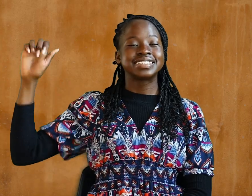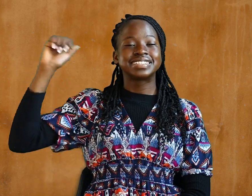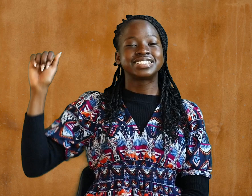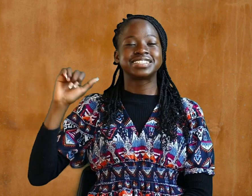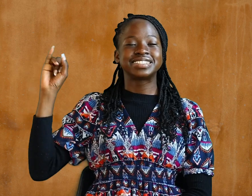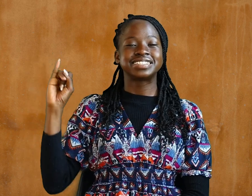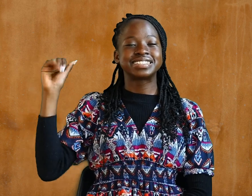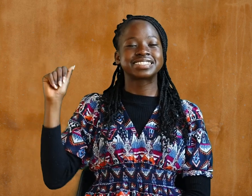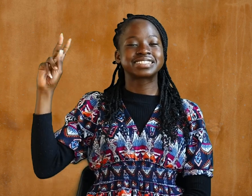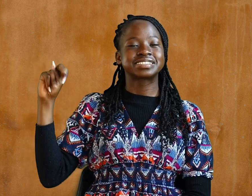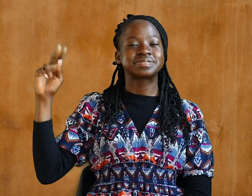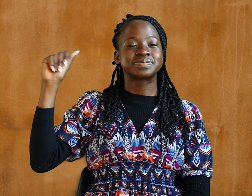Ephesians chapter 6.